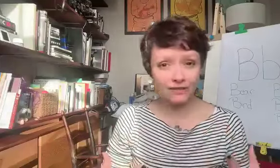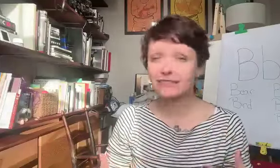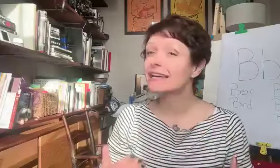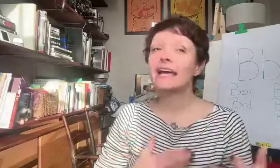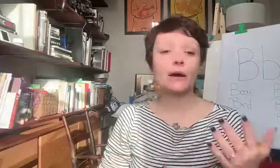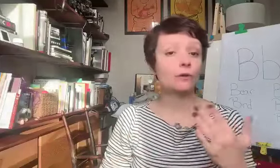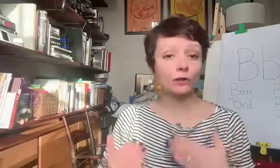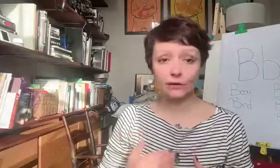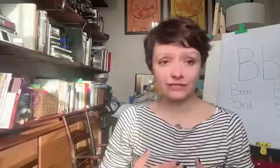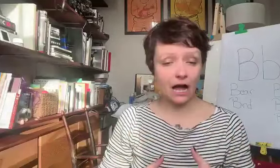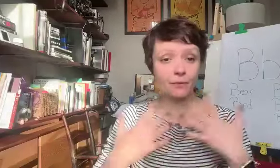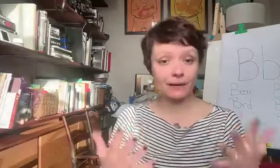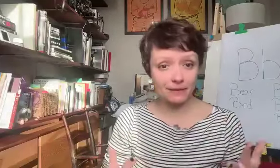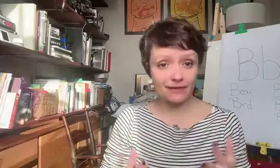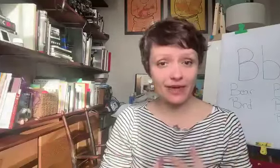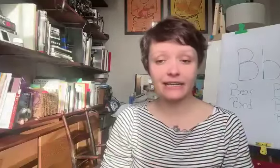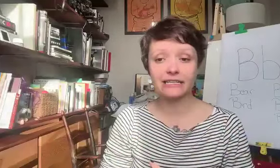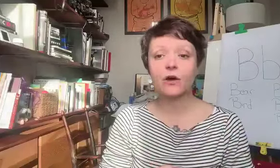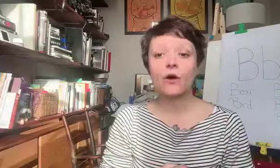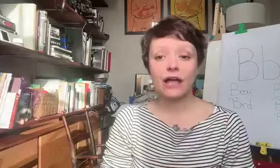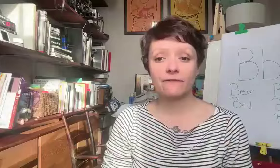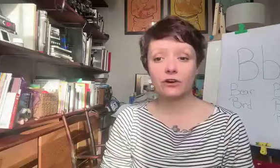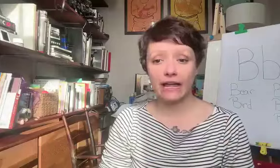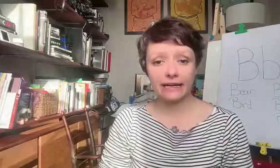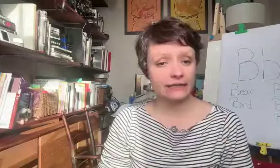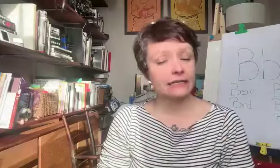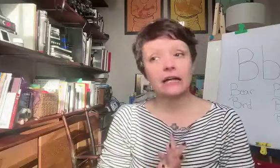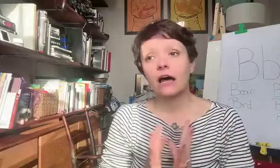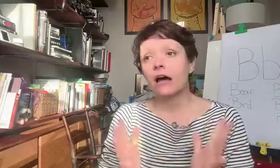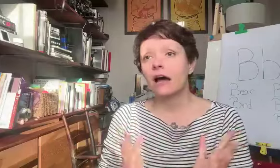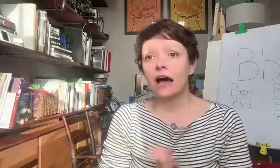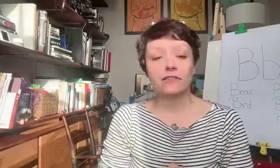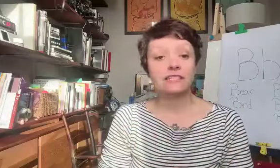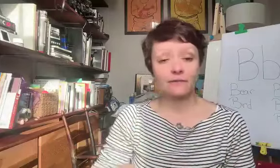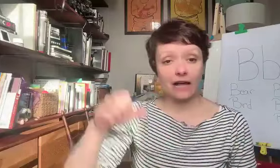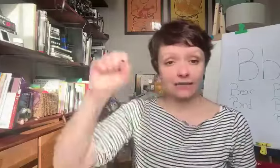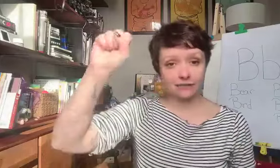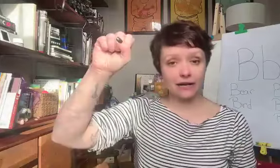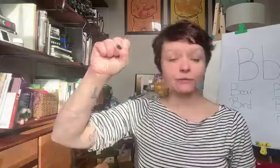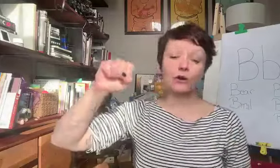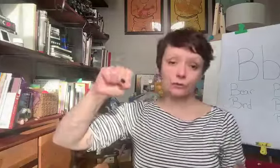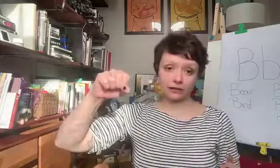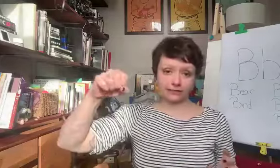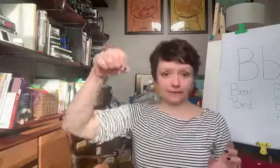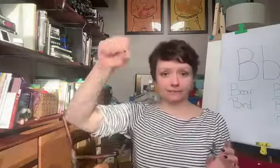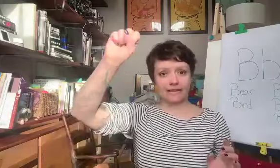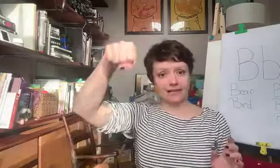this, it will only go to help. And what I mean by that is if they're like, the sign for yes, ready? We'll go through our list now.